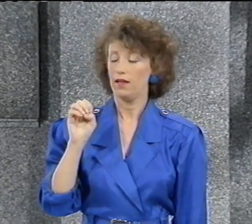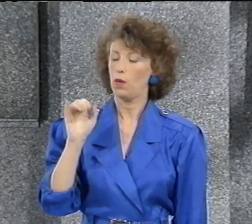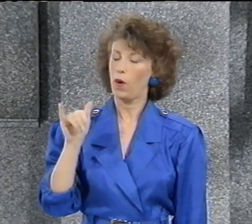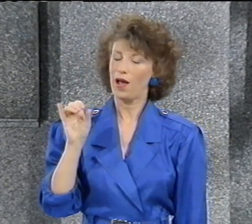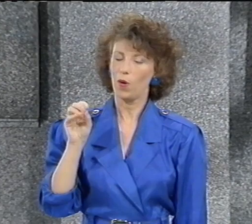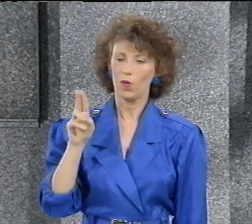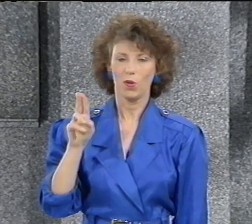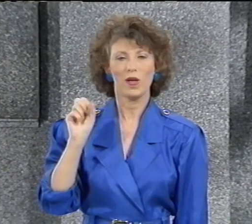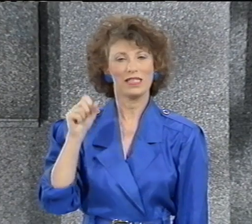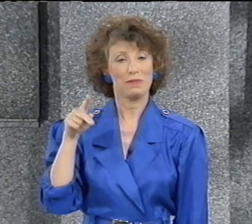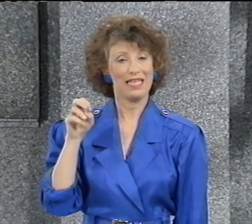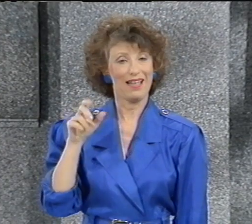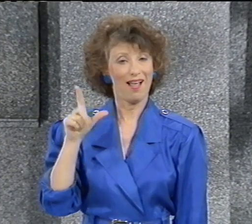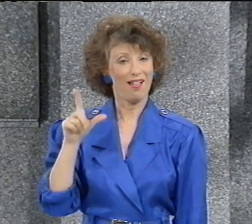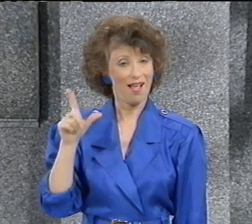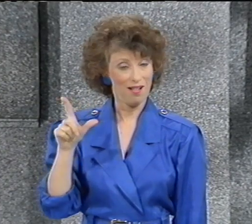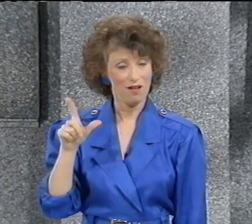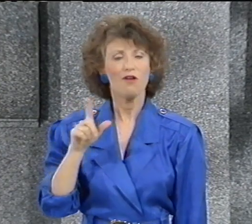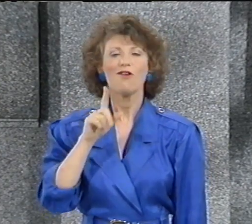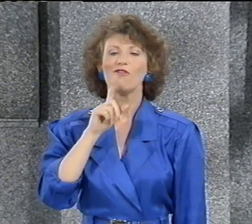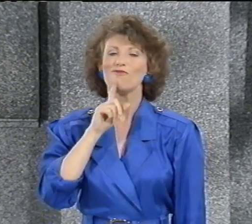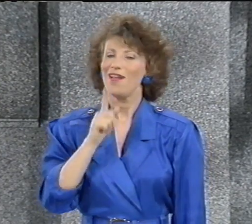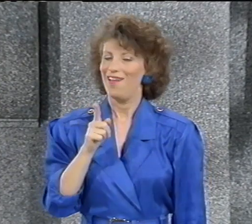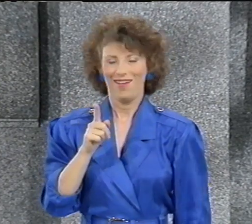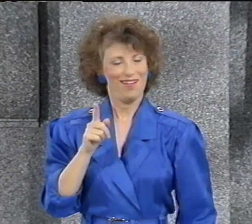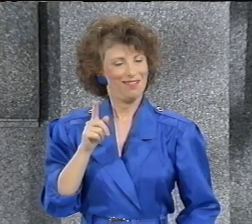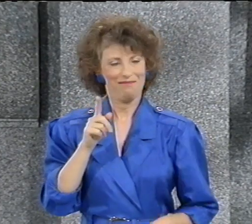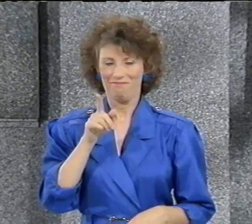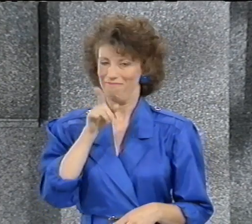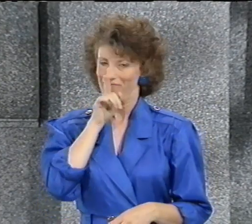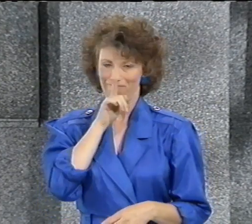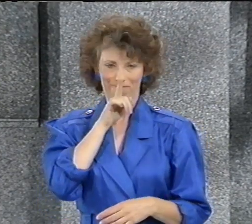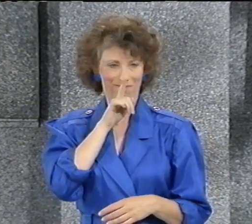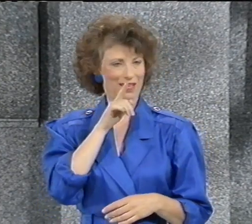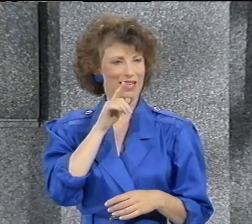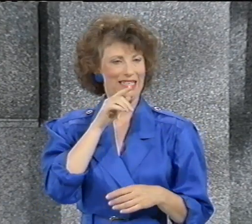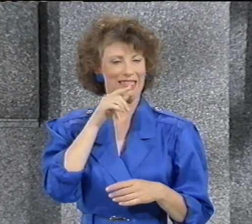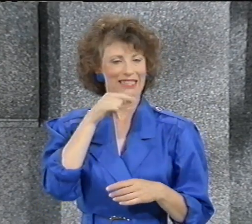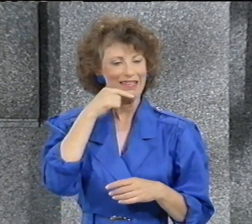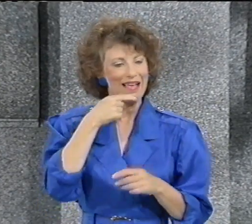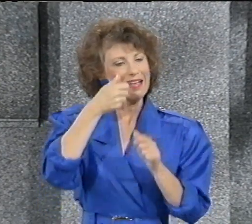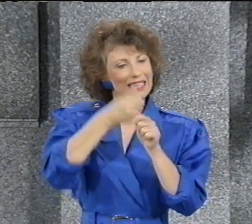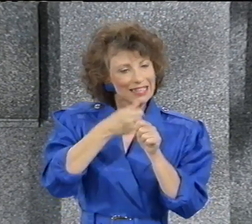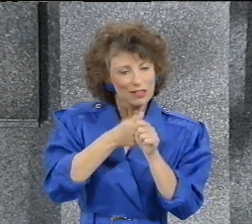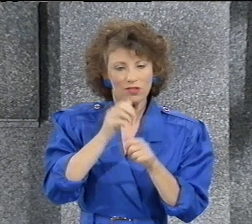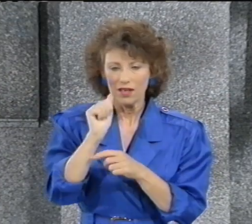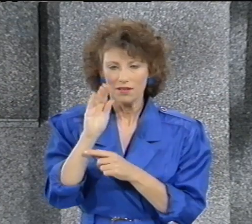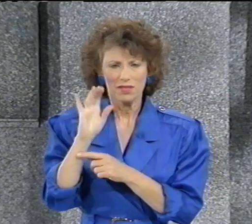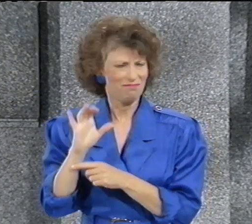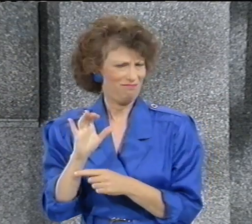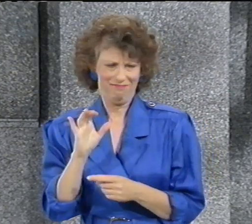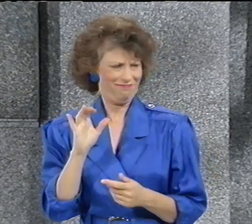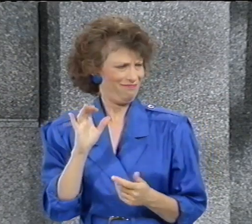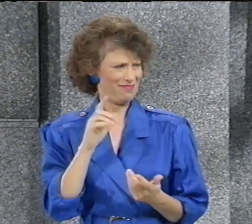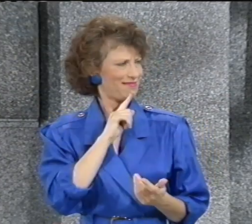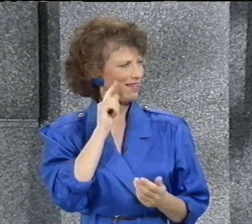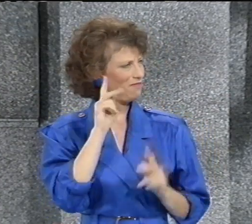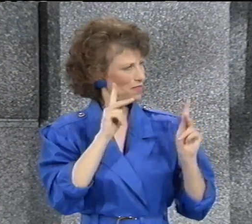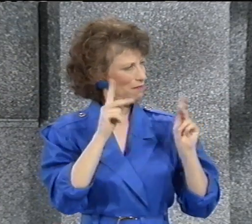SAYEACHLETTER while YOUSPELL? It's not necessary to say each letter. Deaf